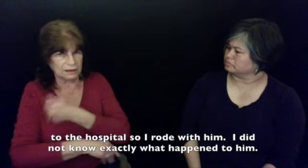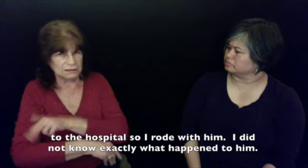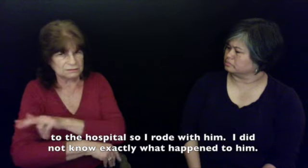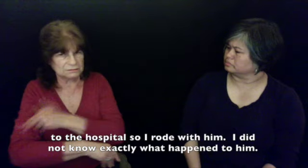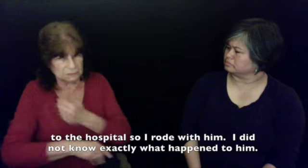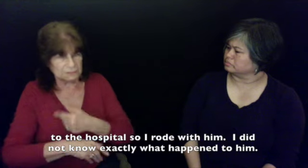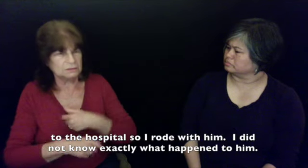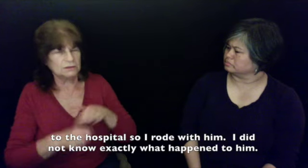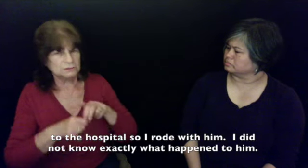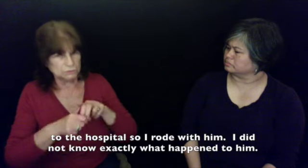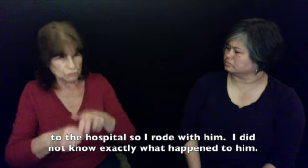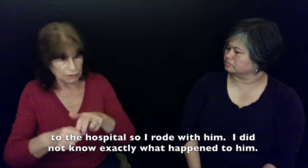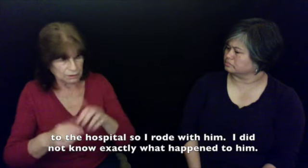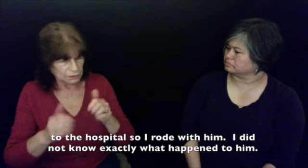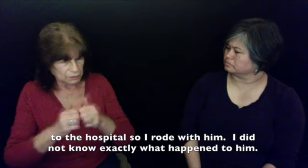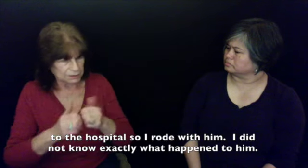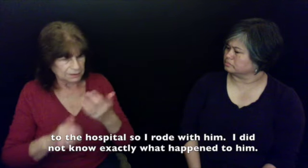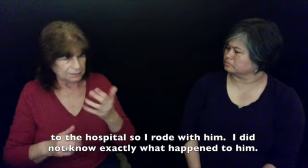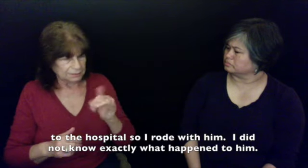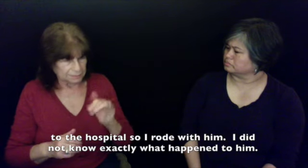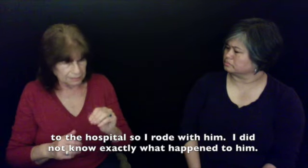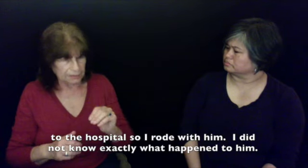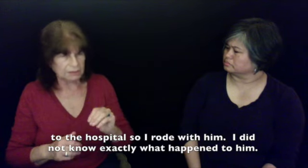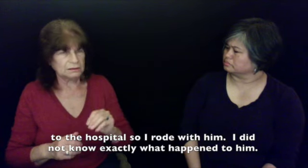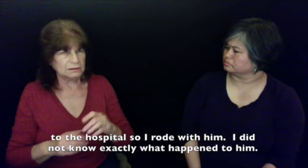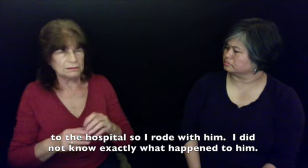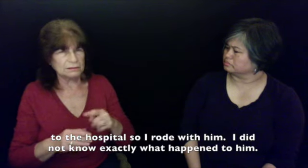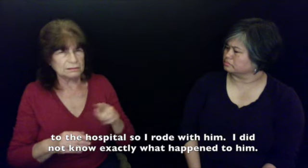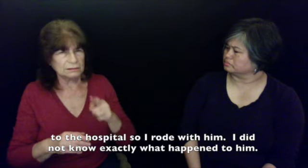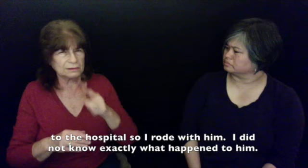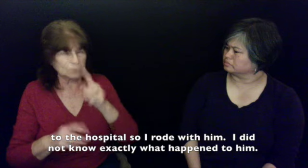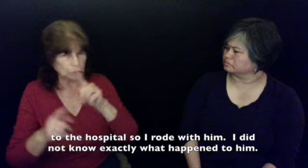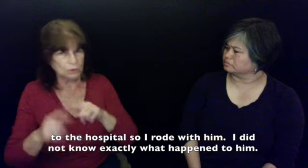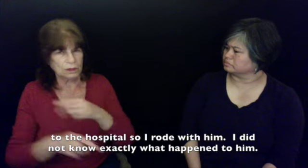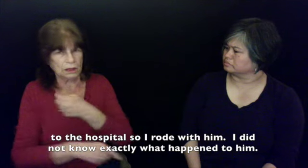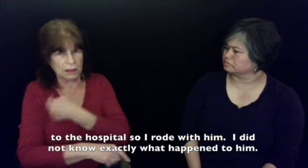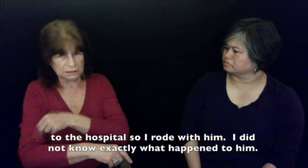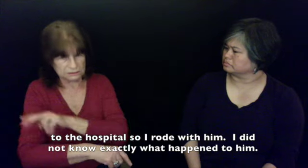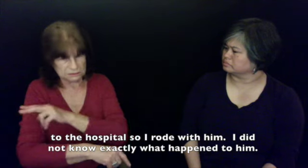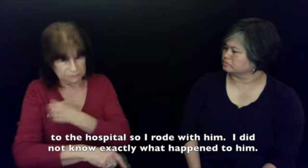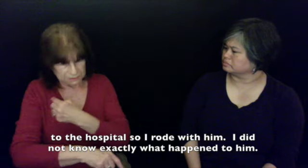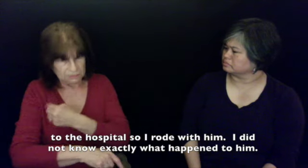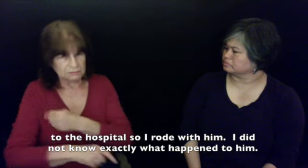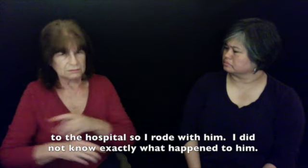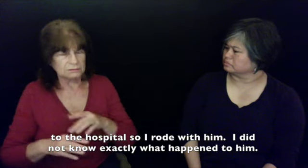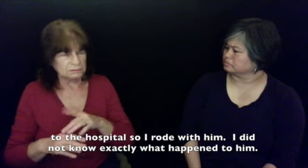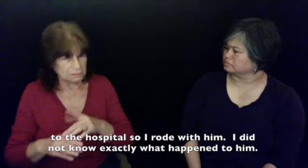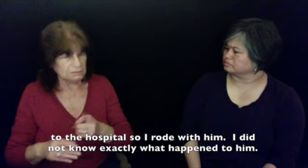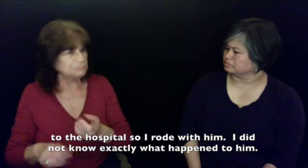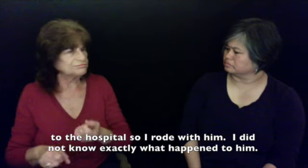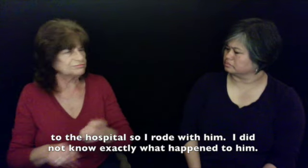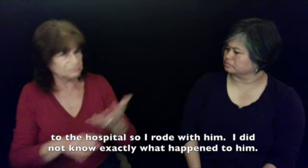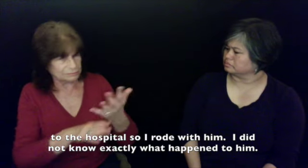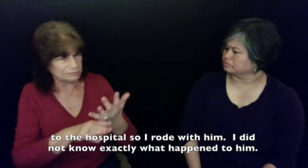to the hospital. So I rode with him. I did not know exactly what happened to him.